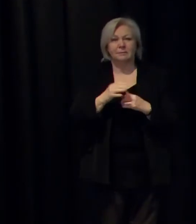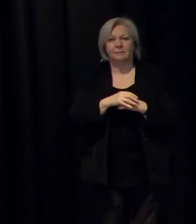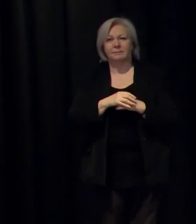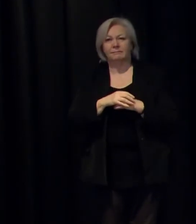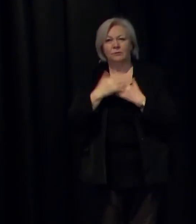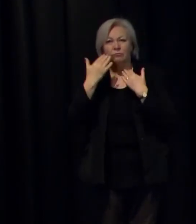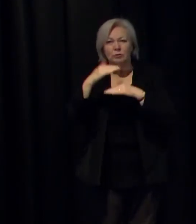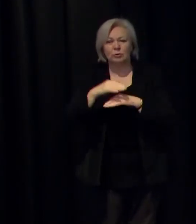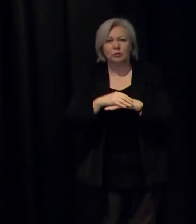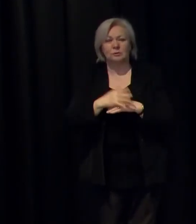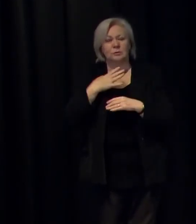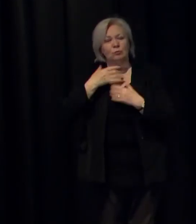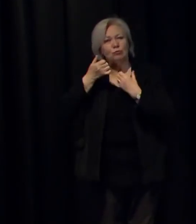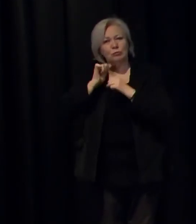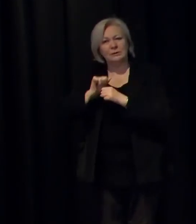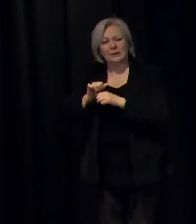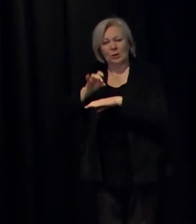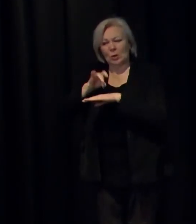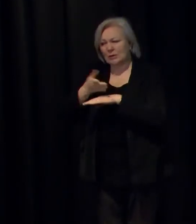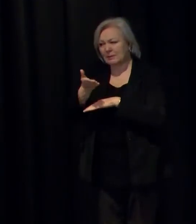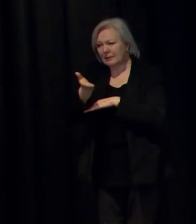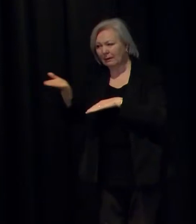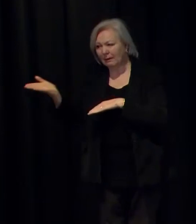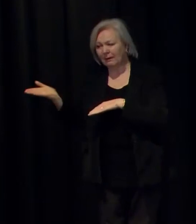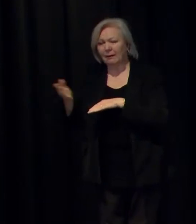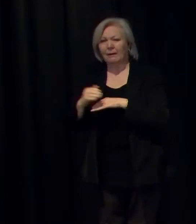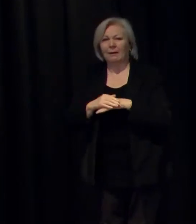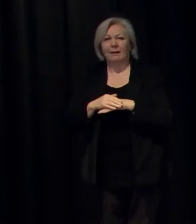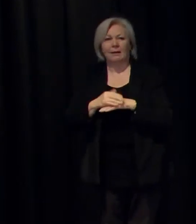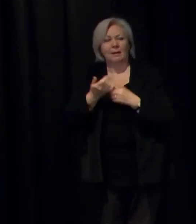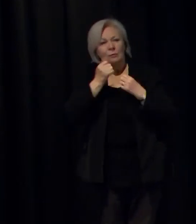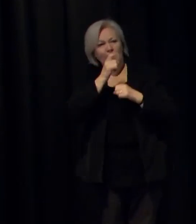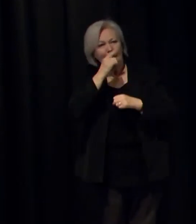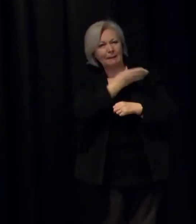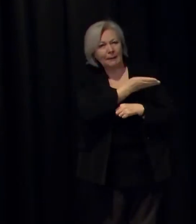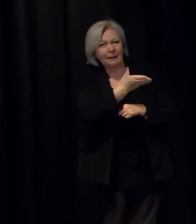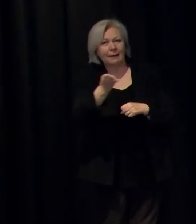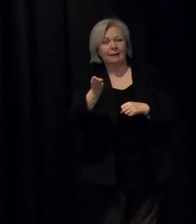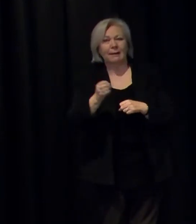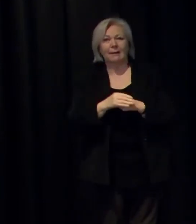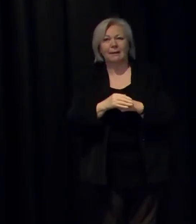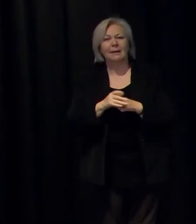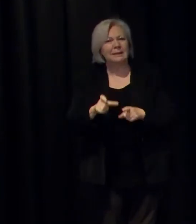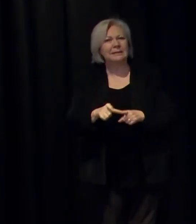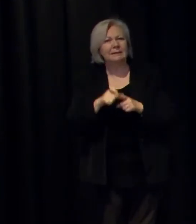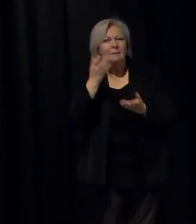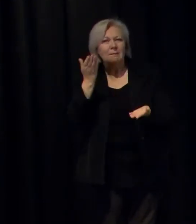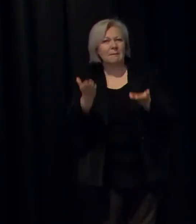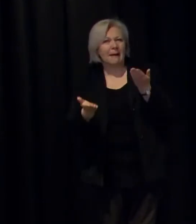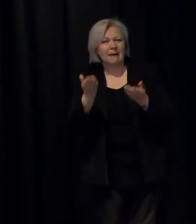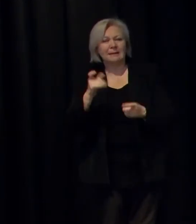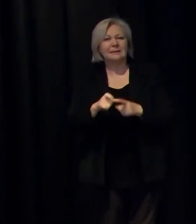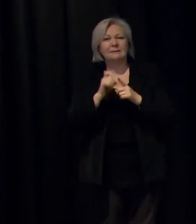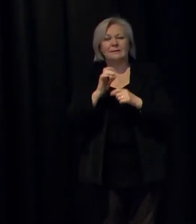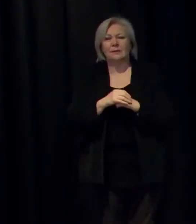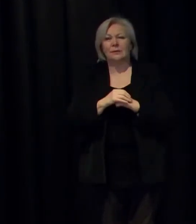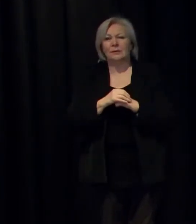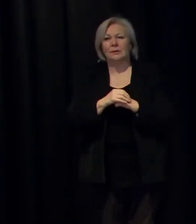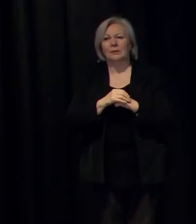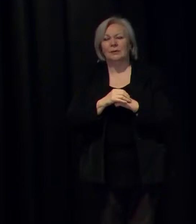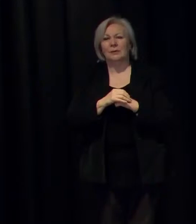protecting our health system and protecting the health and wellbeing of the population, always been a difficult path. So I never come out